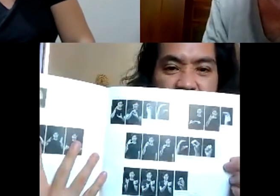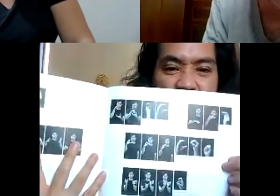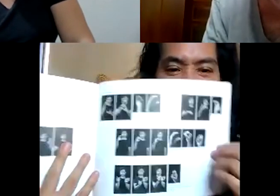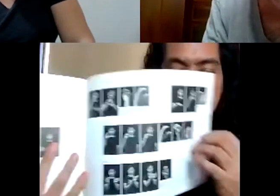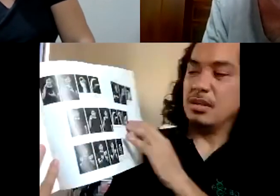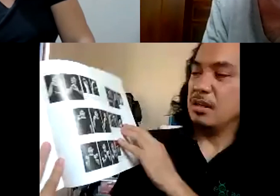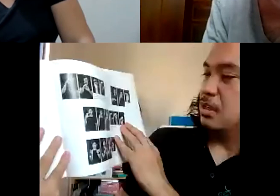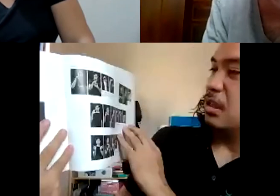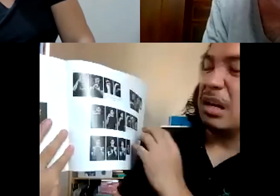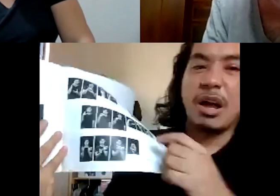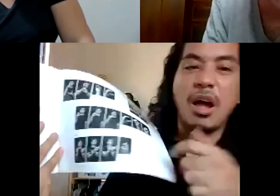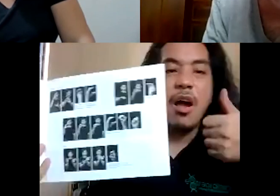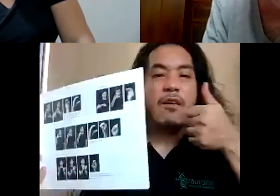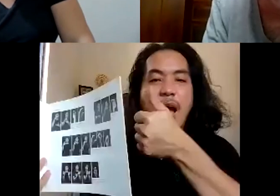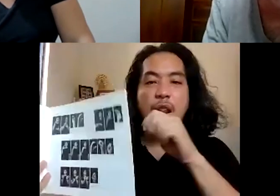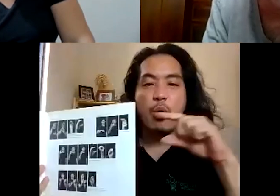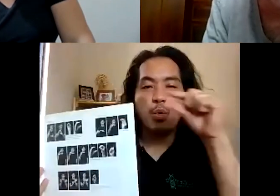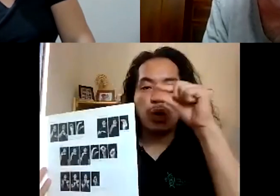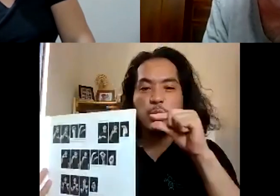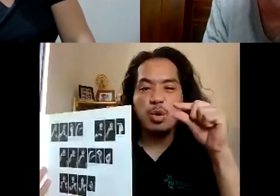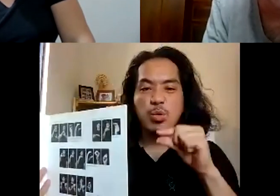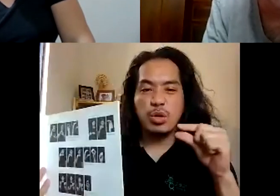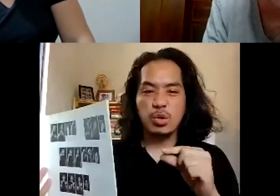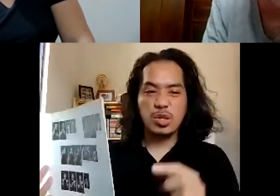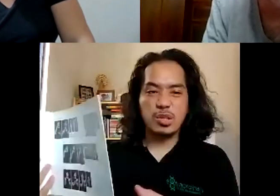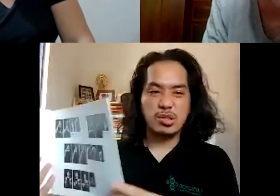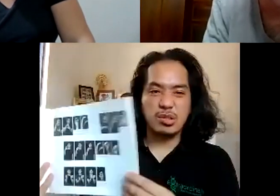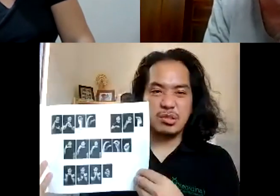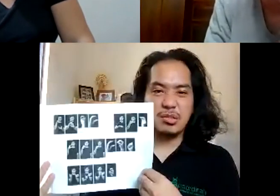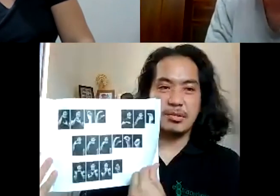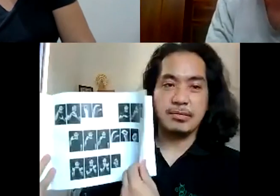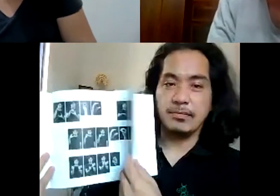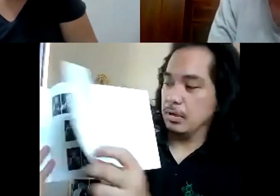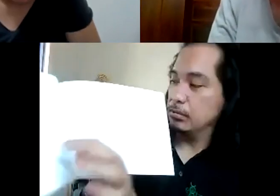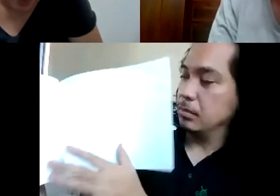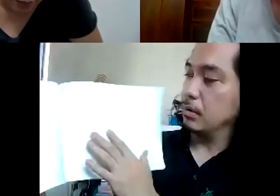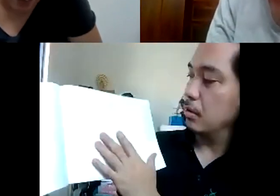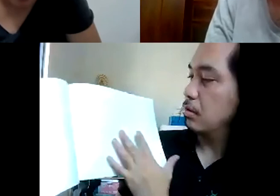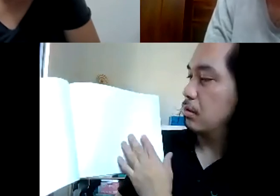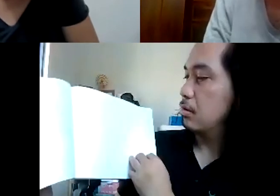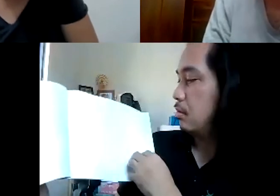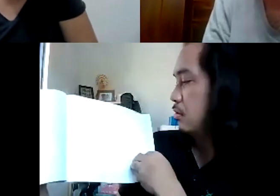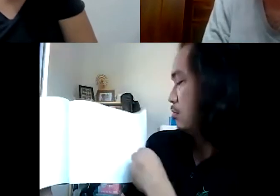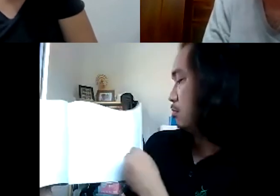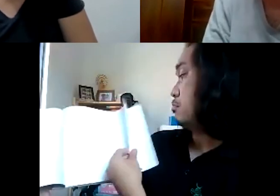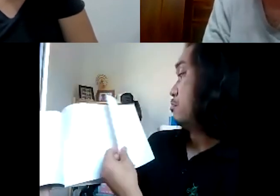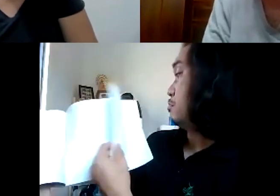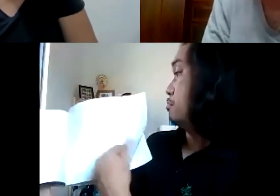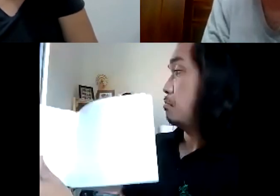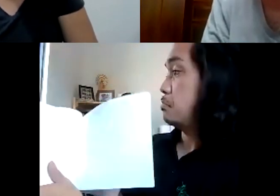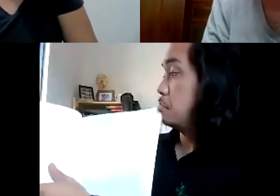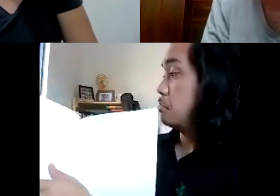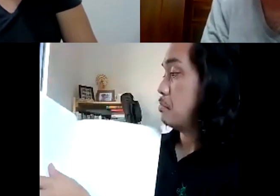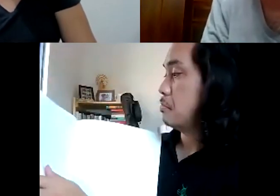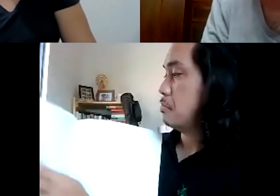and Peeps is showing the book. It's this, right? It follows the word actually. So,